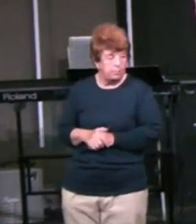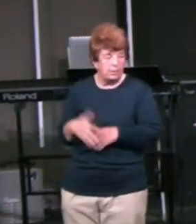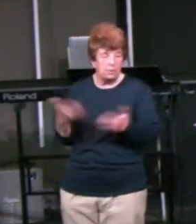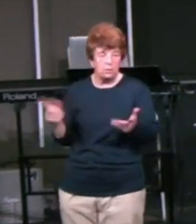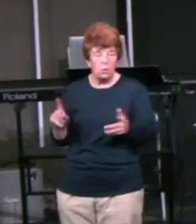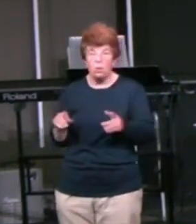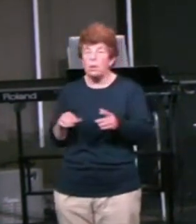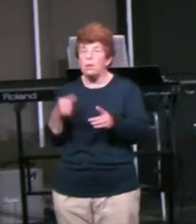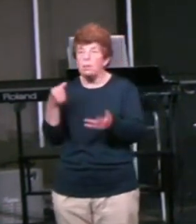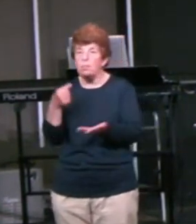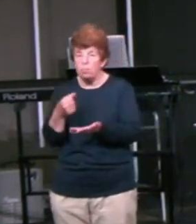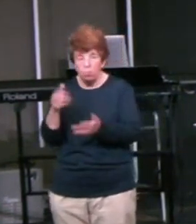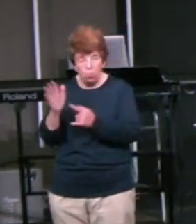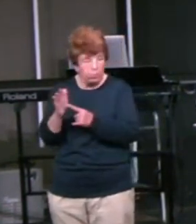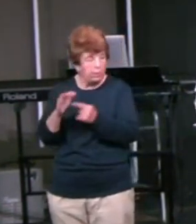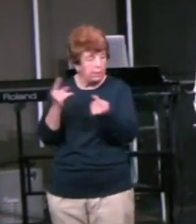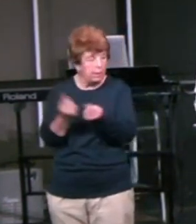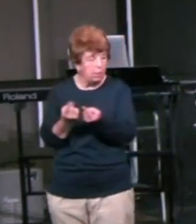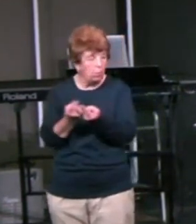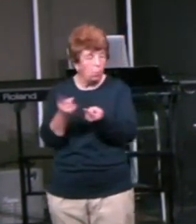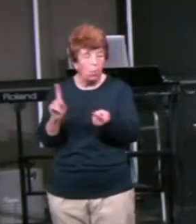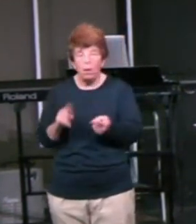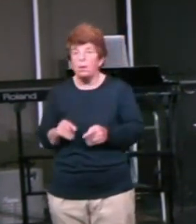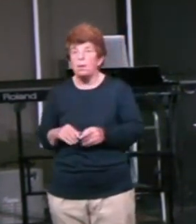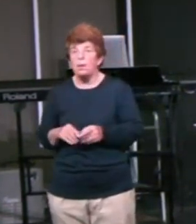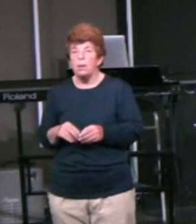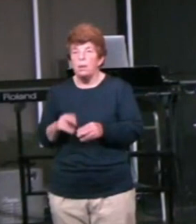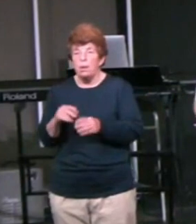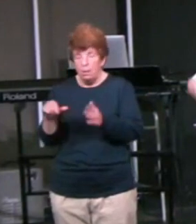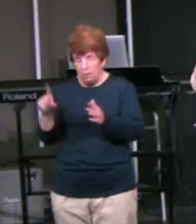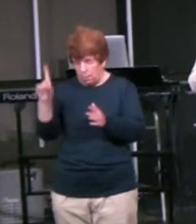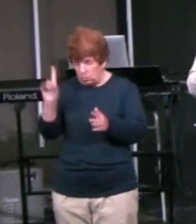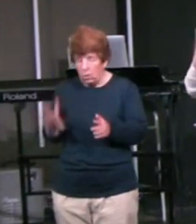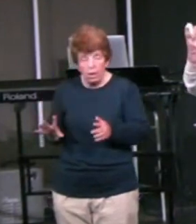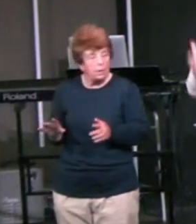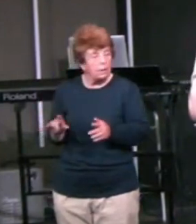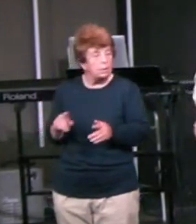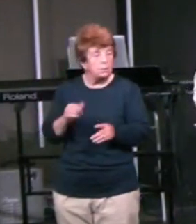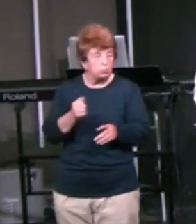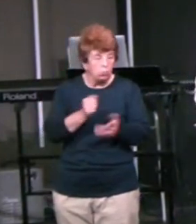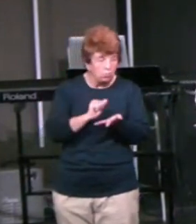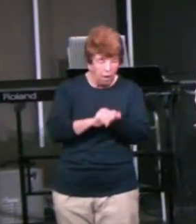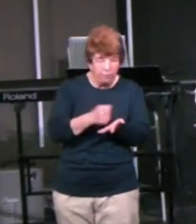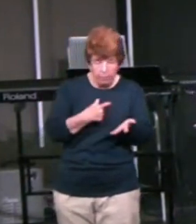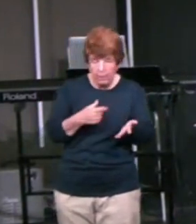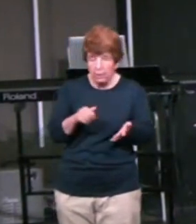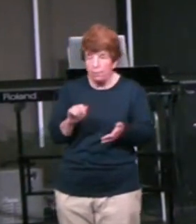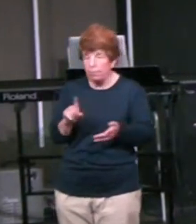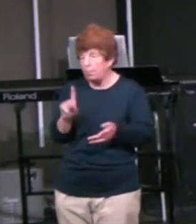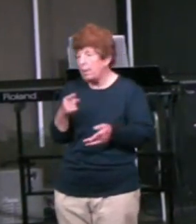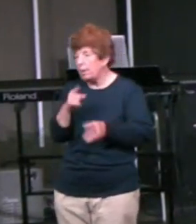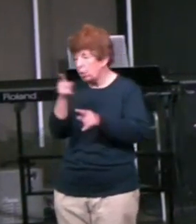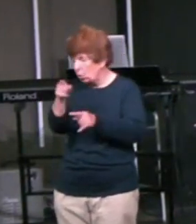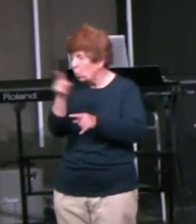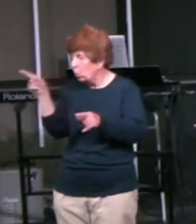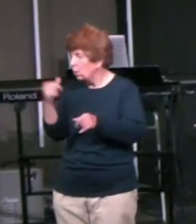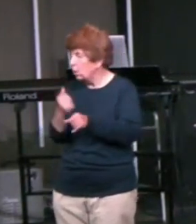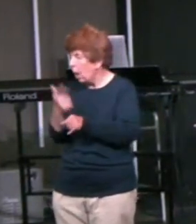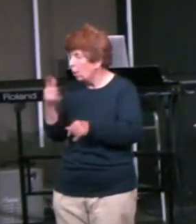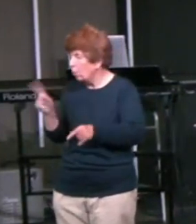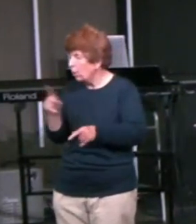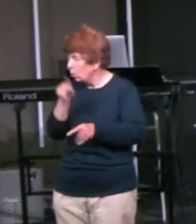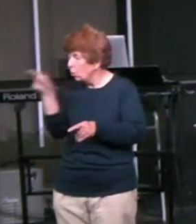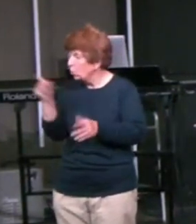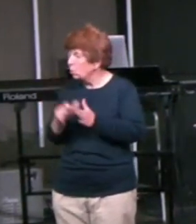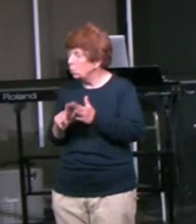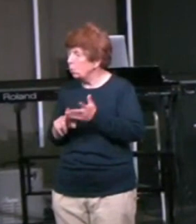So what's the bottom line? Is tithing the go? Well, it is for me. But that's between you and God for what you